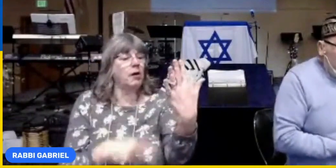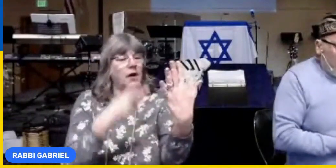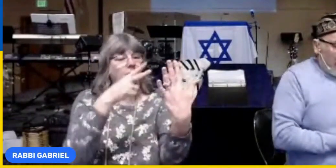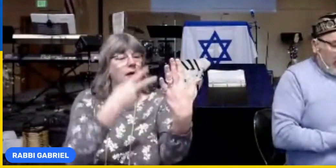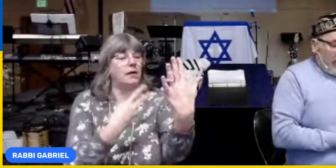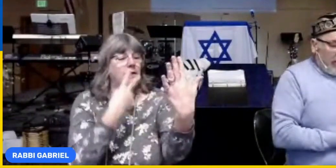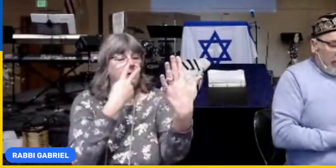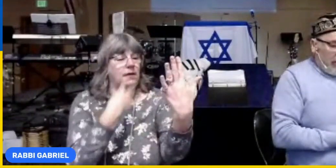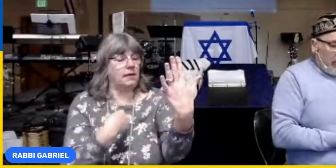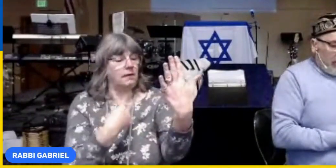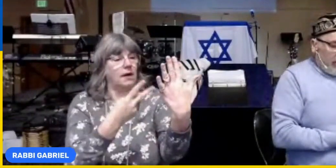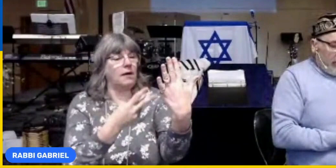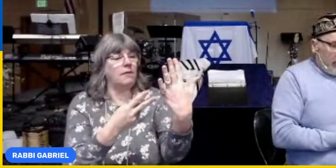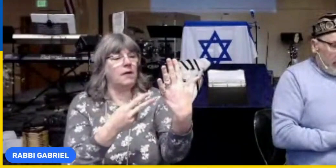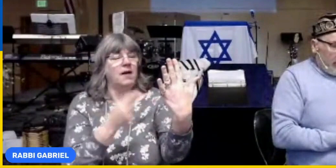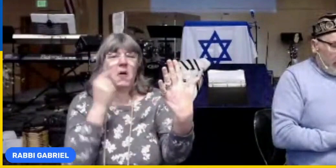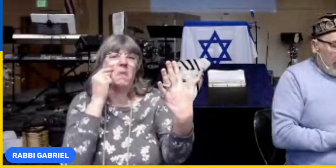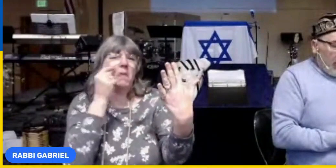forgets what he looks like.